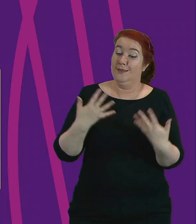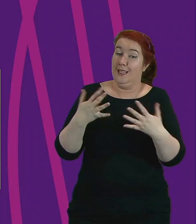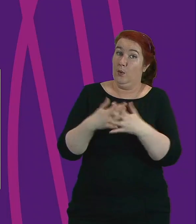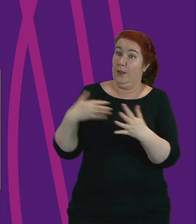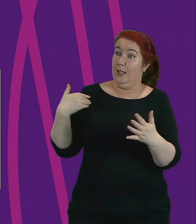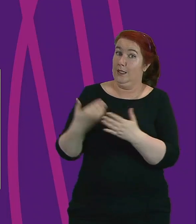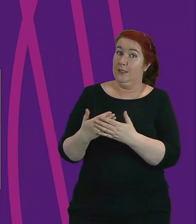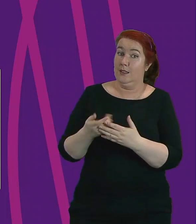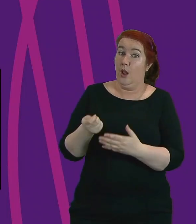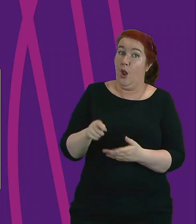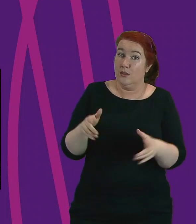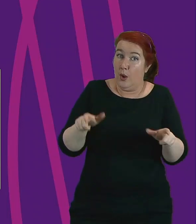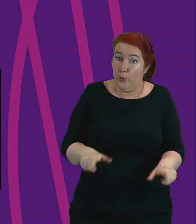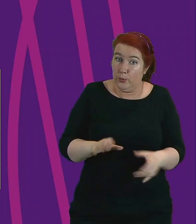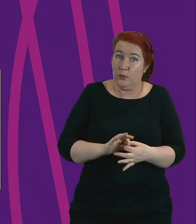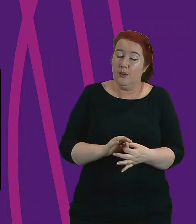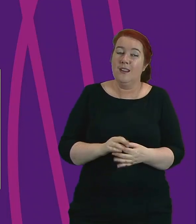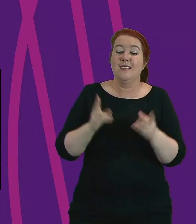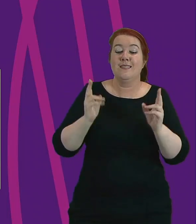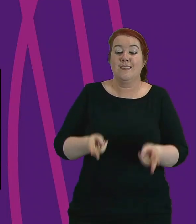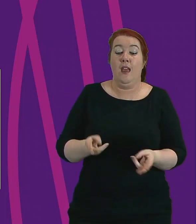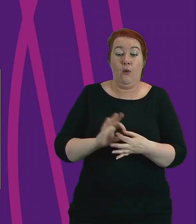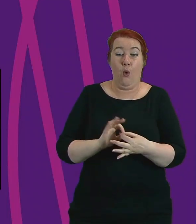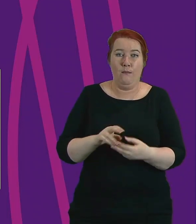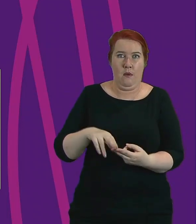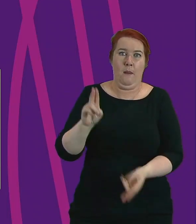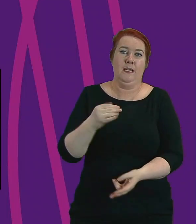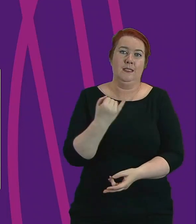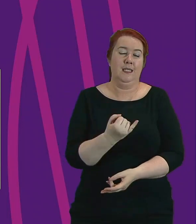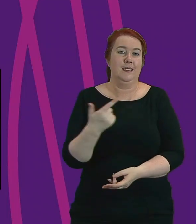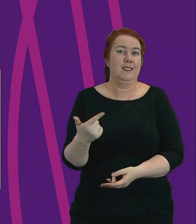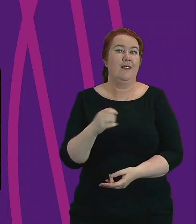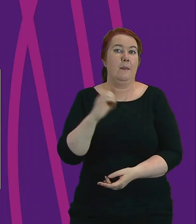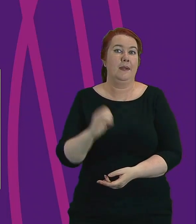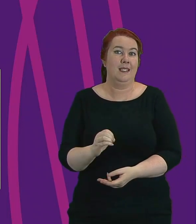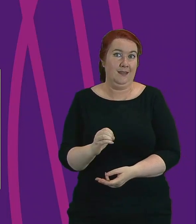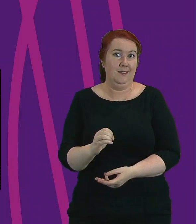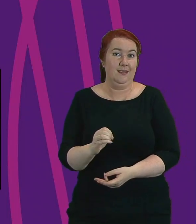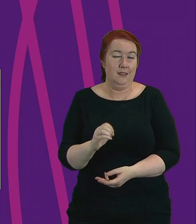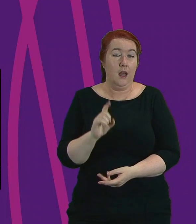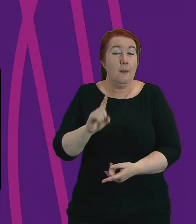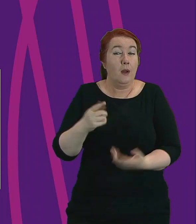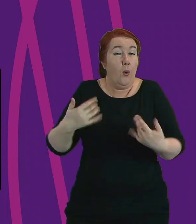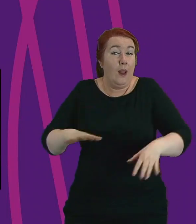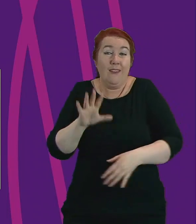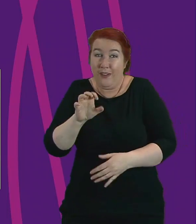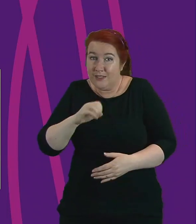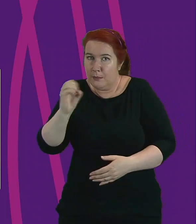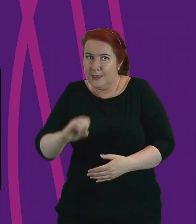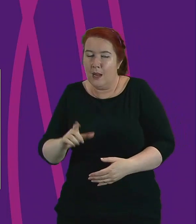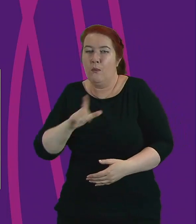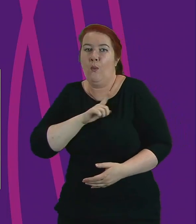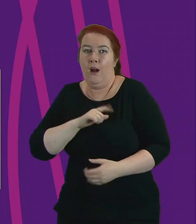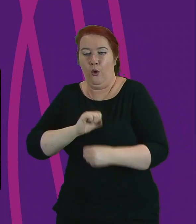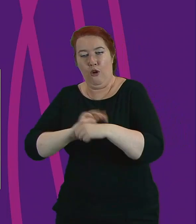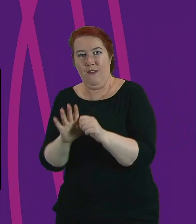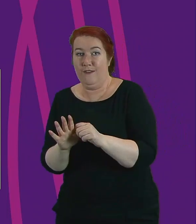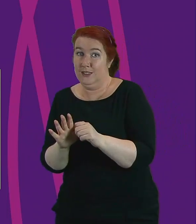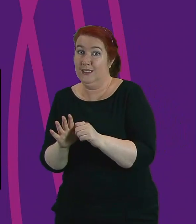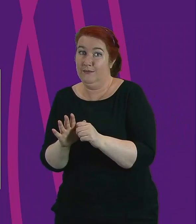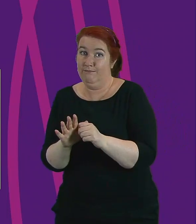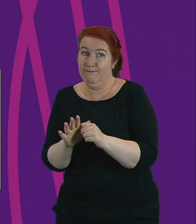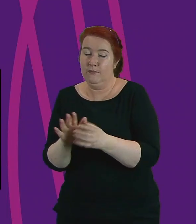home rose by 67%, yet only 15% of these deaths were as a result of coronavirus. These must